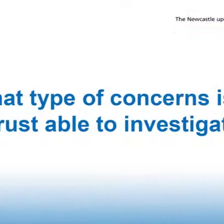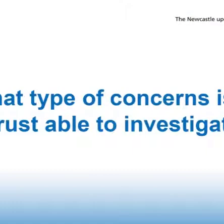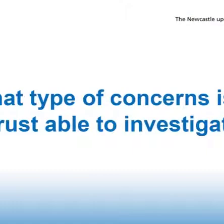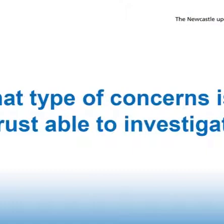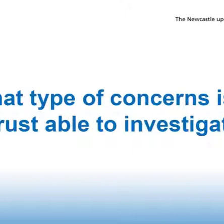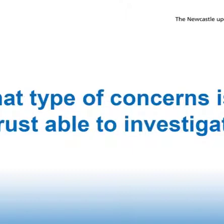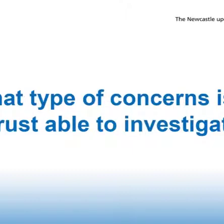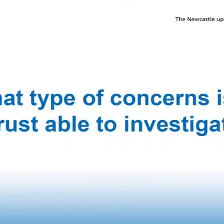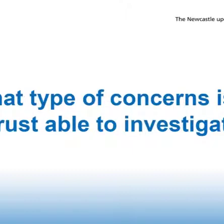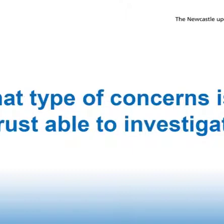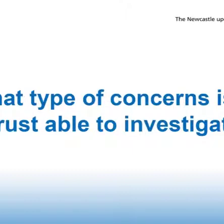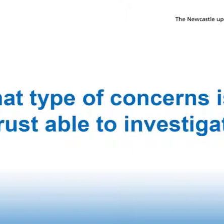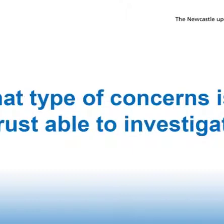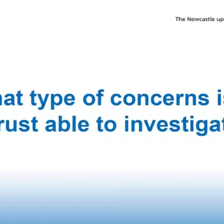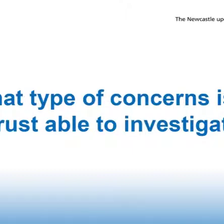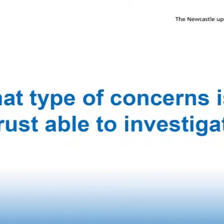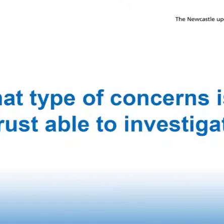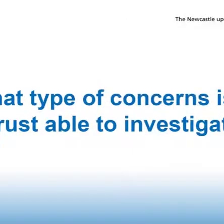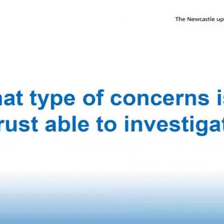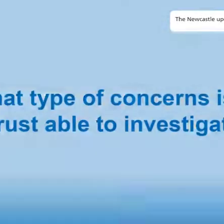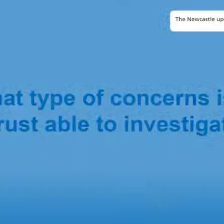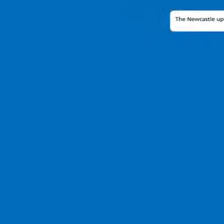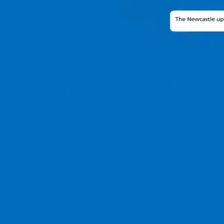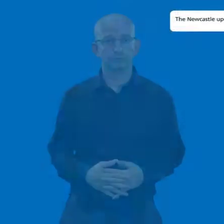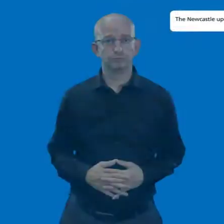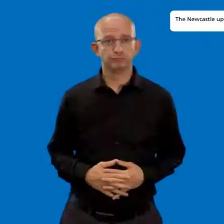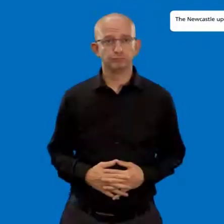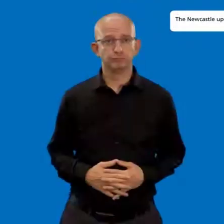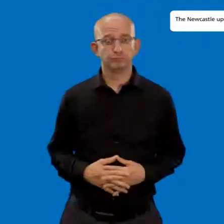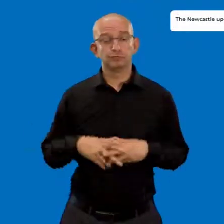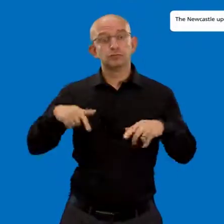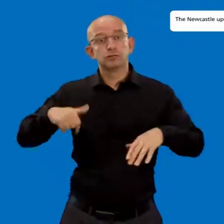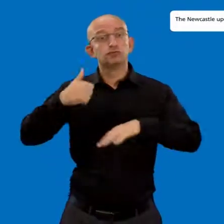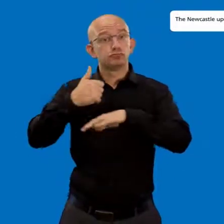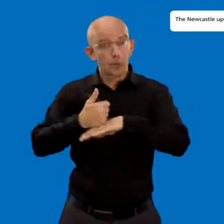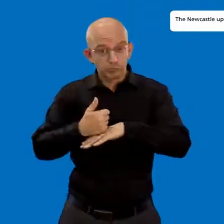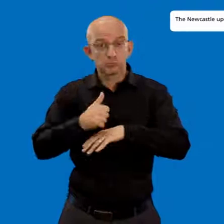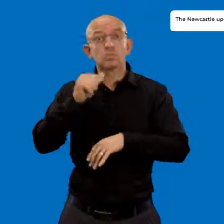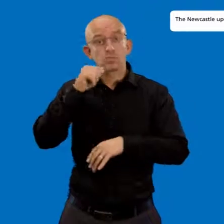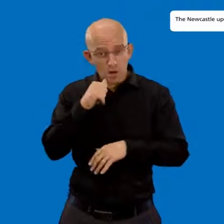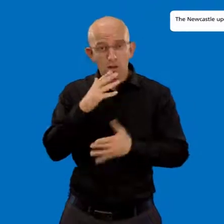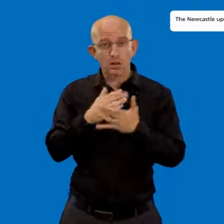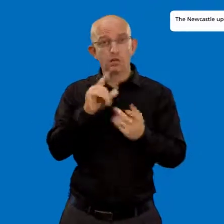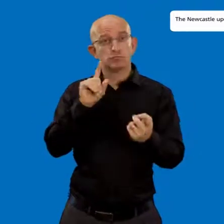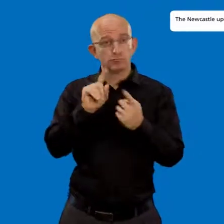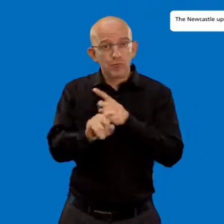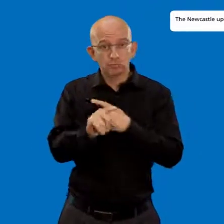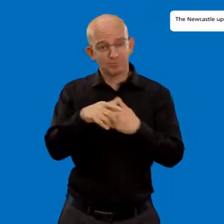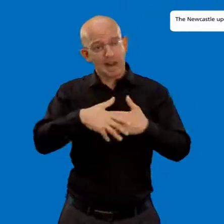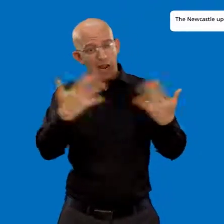What type of concerns is the Trust able to investigate? The Trust will respond to any complaint made